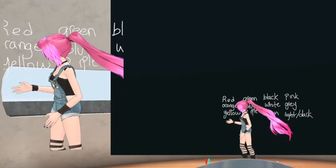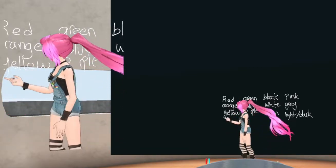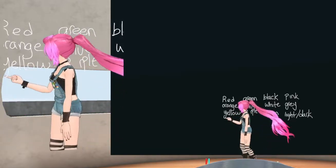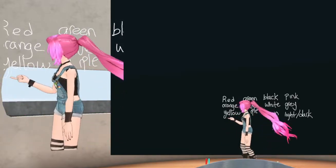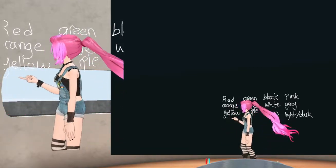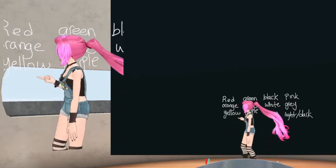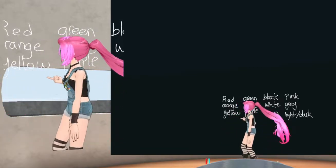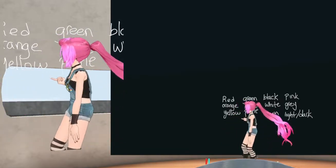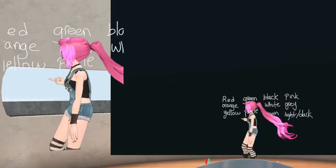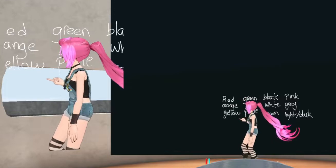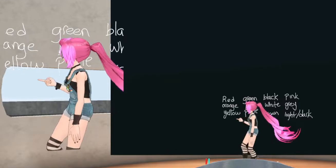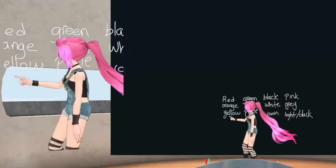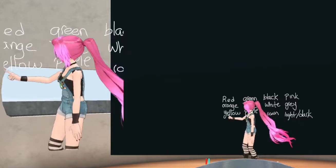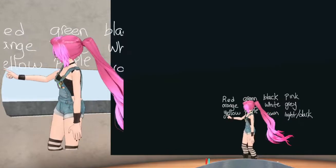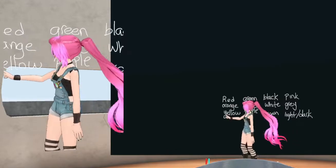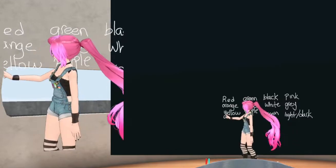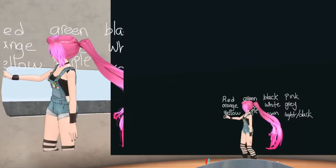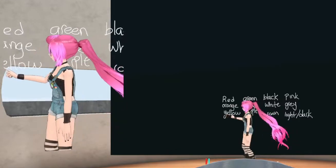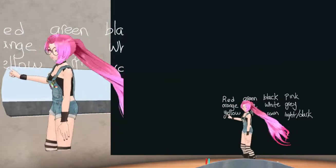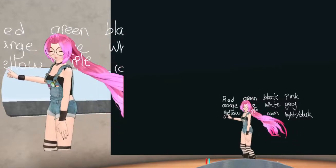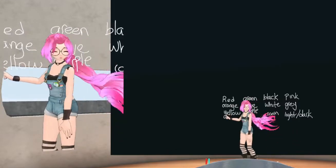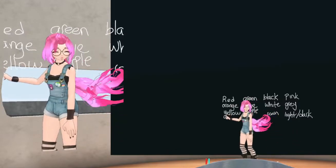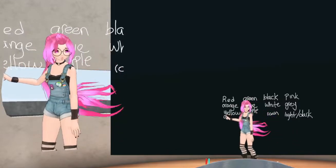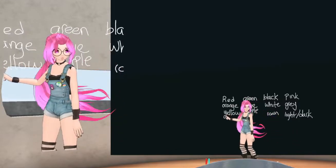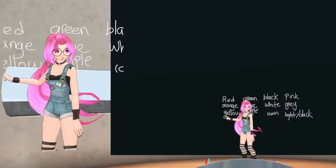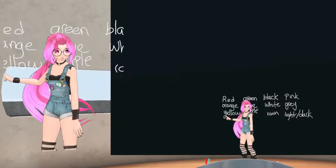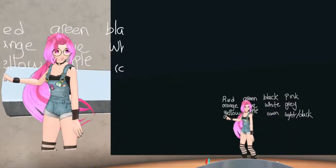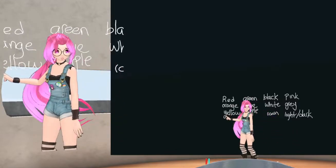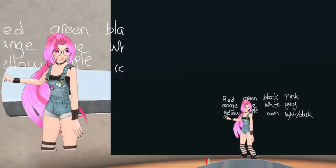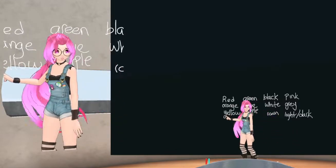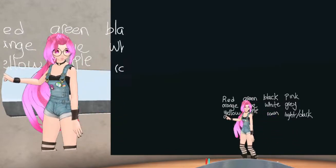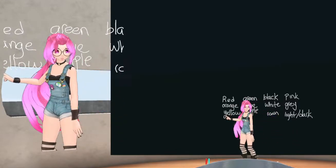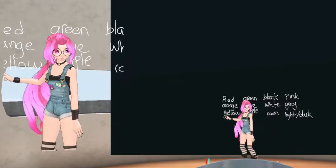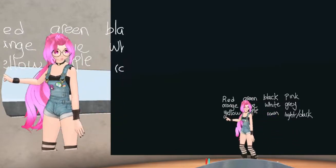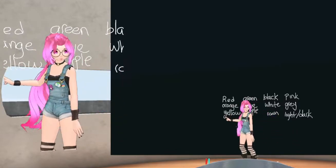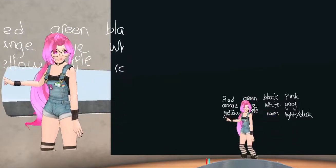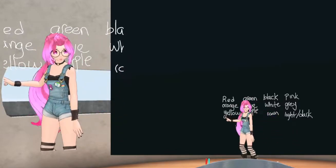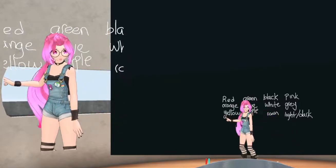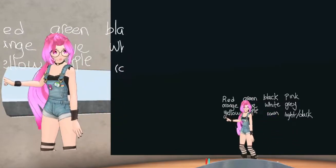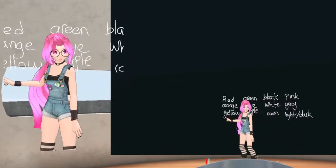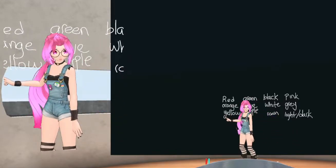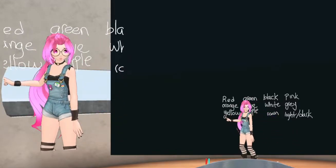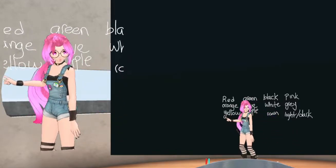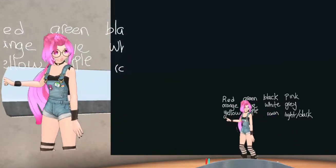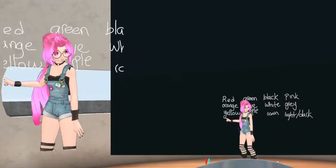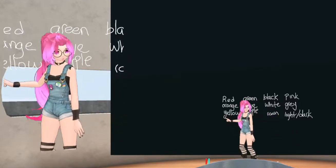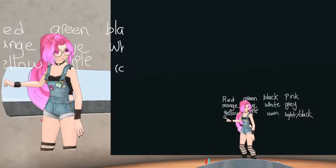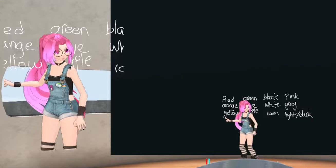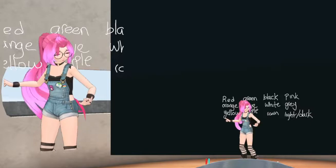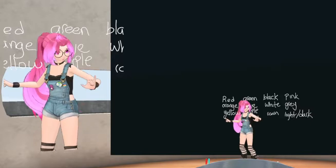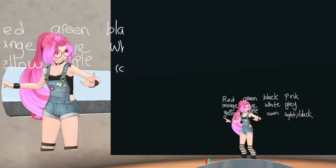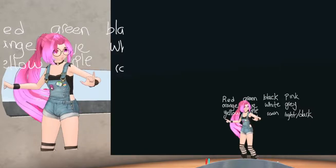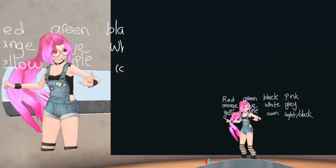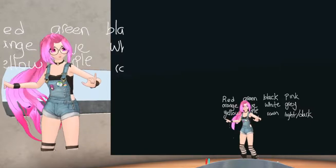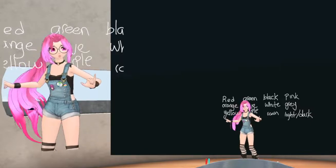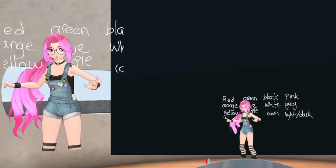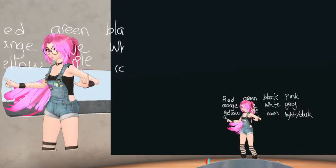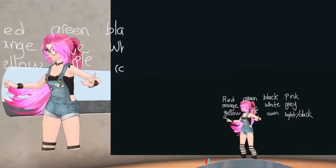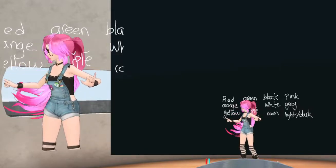whoop, yellow. What letter does yellow start with? A Y.